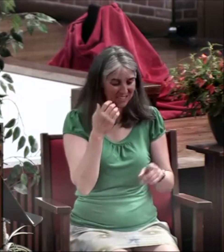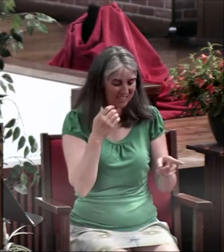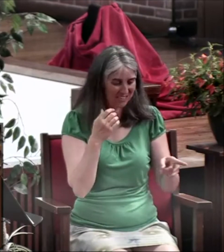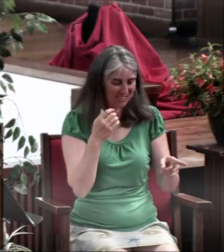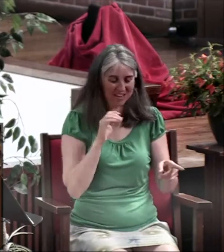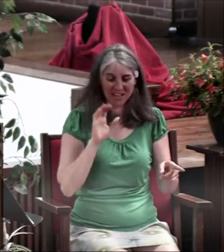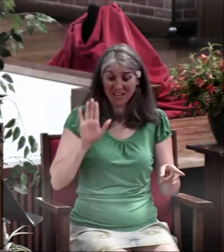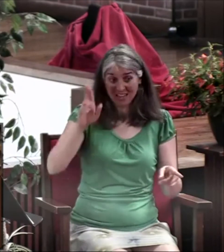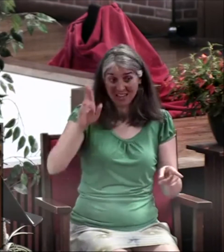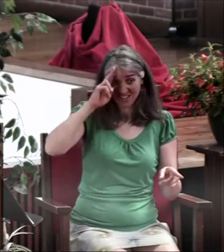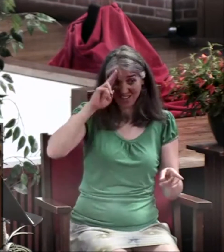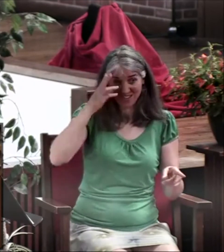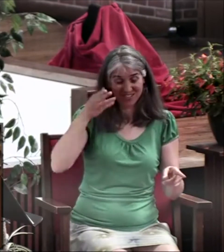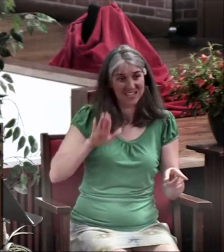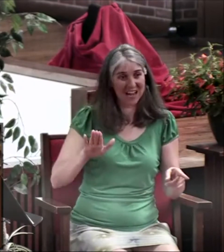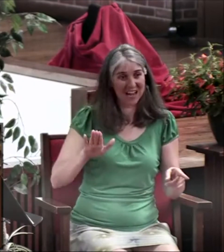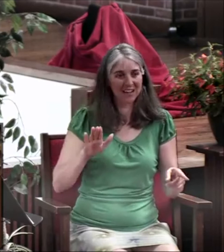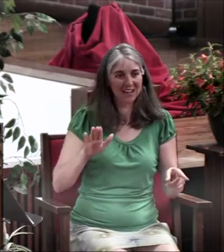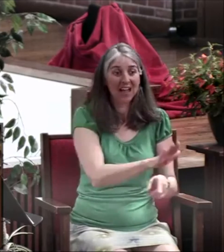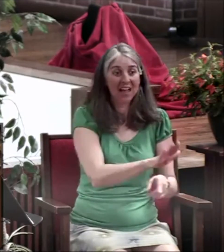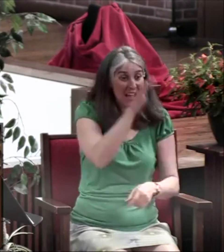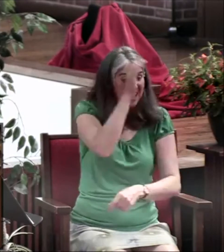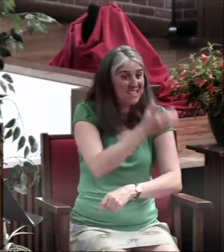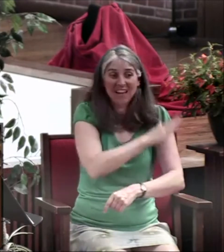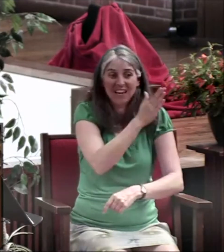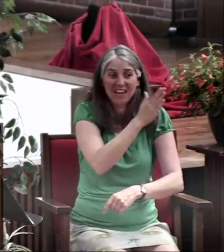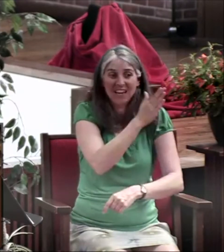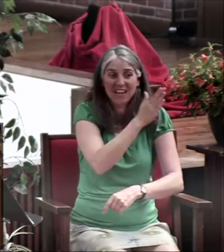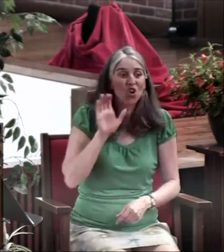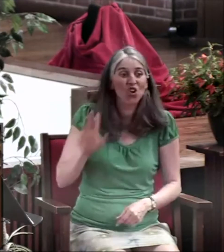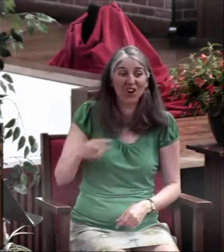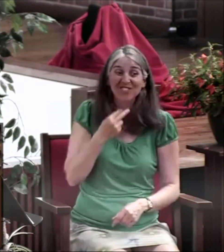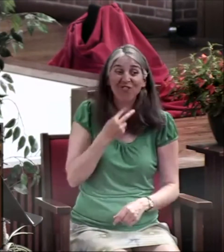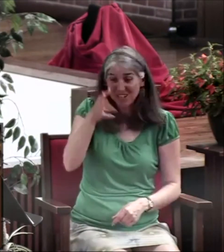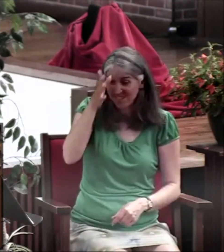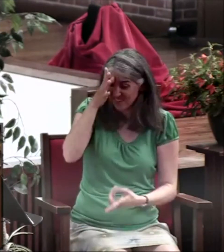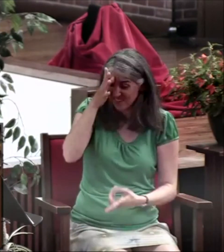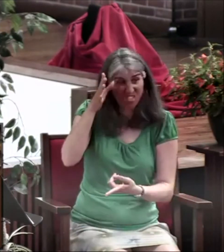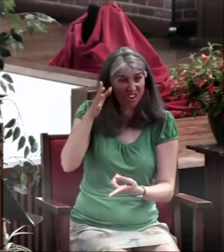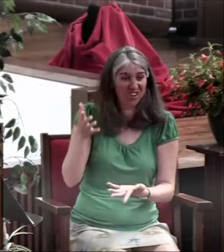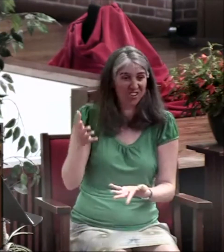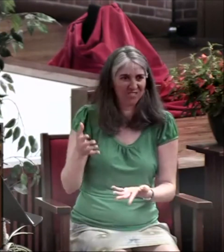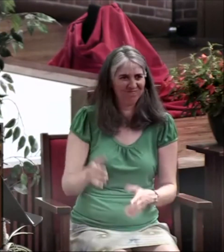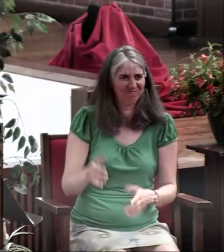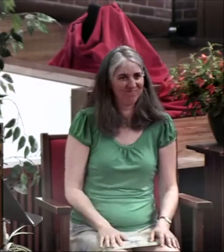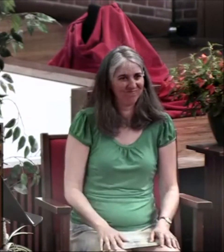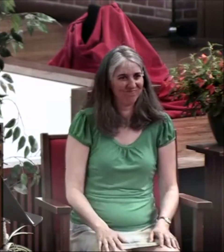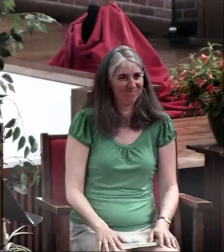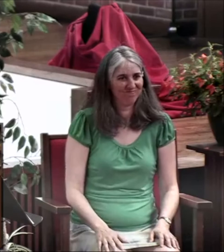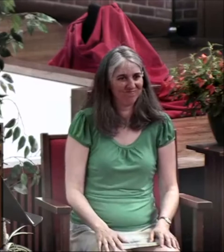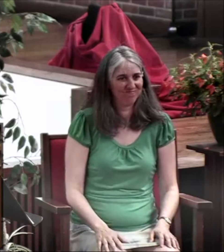that his uncle died without his son ever having heard his father's voice.